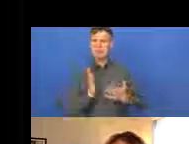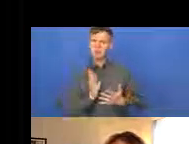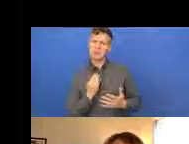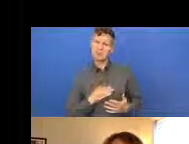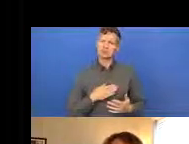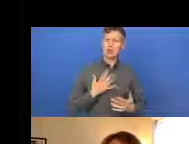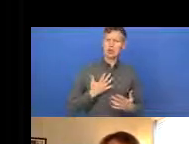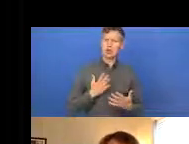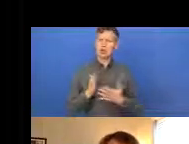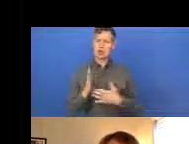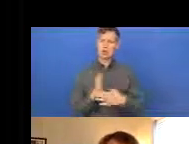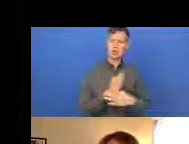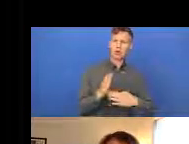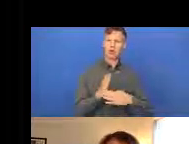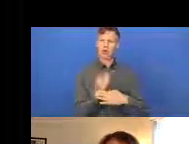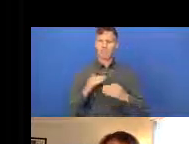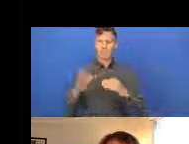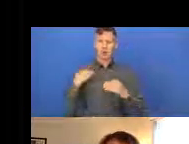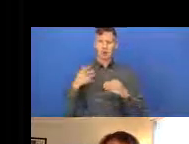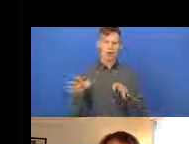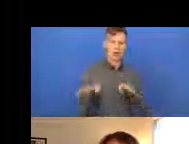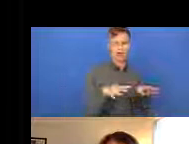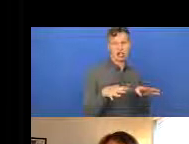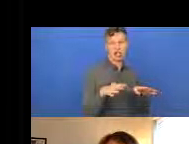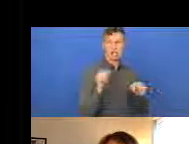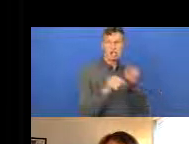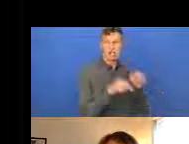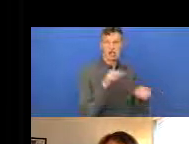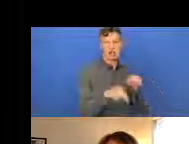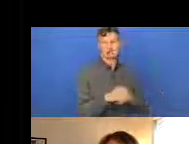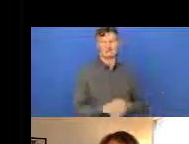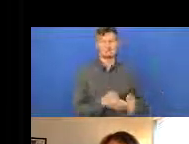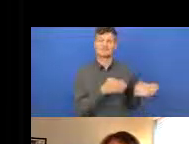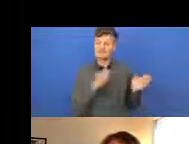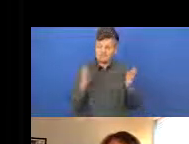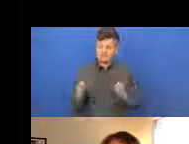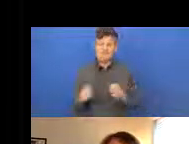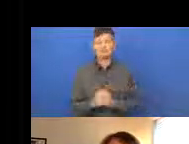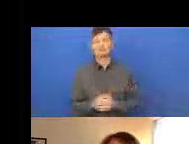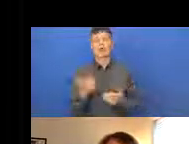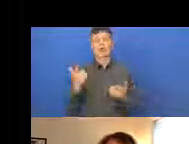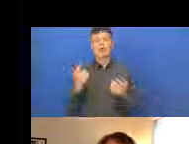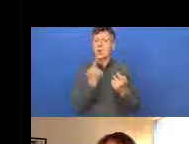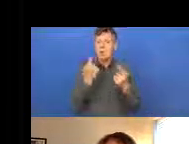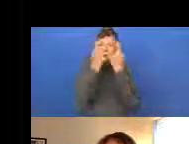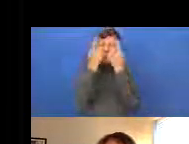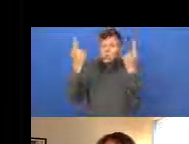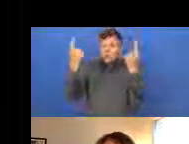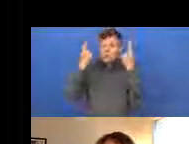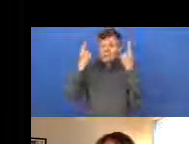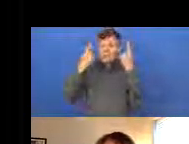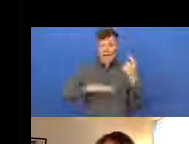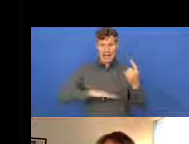Data on the experiences of college-age students is also limited, college-age students with disabilities. And there's very little research into the risks